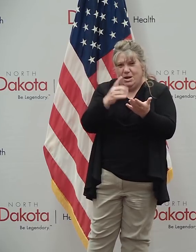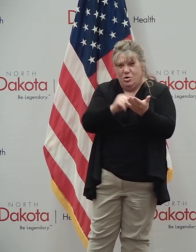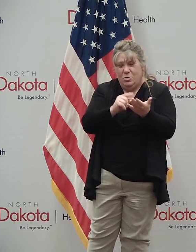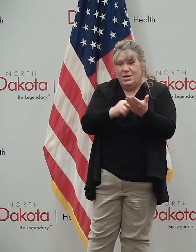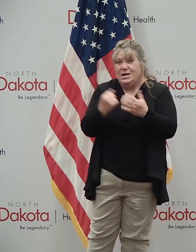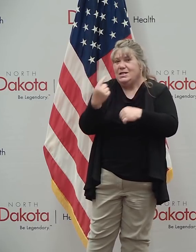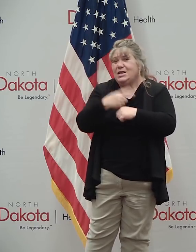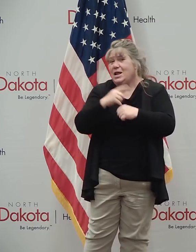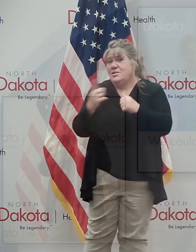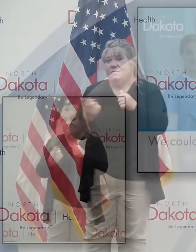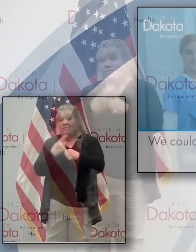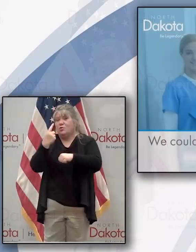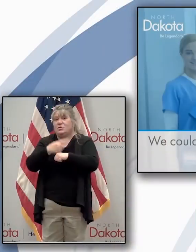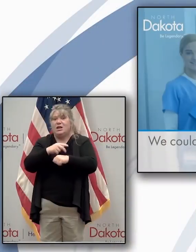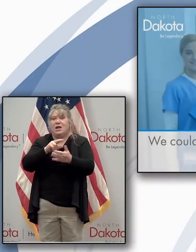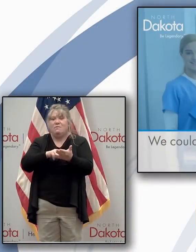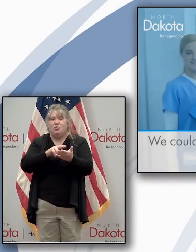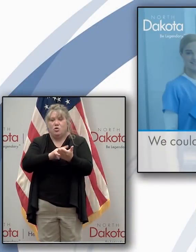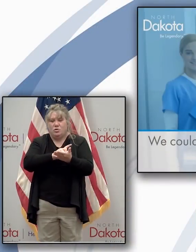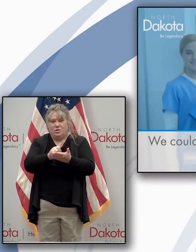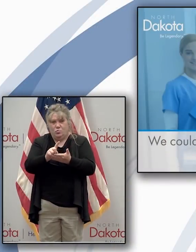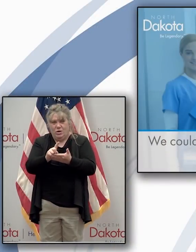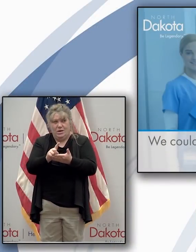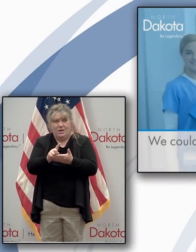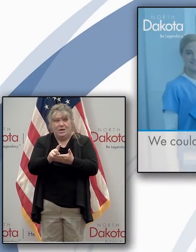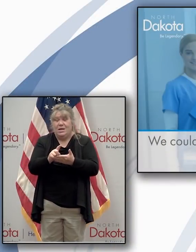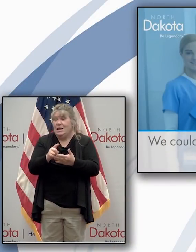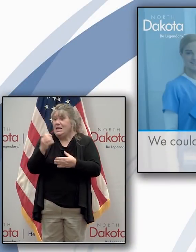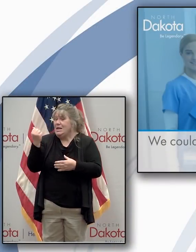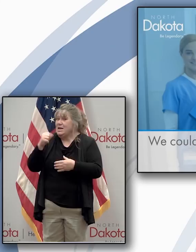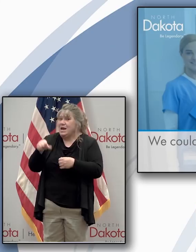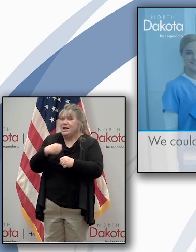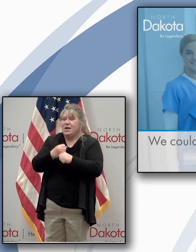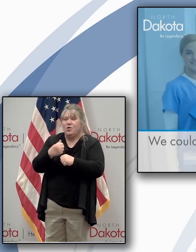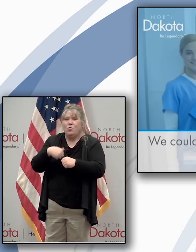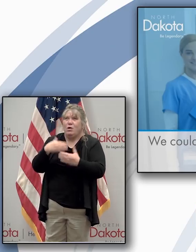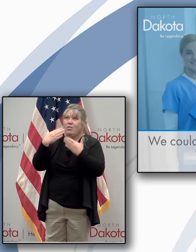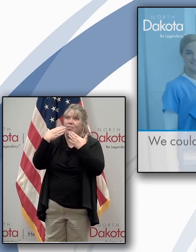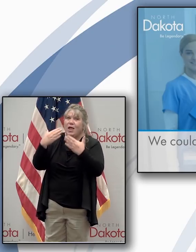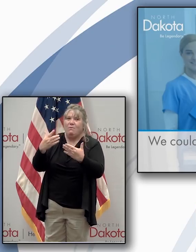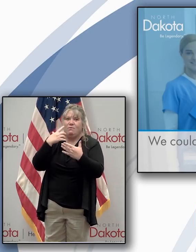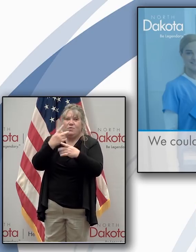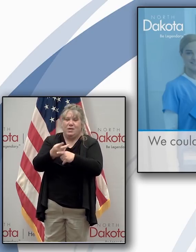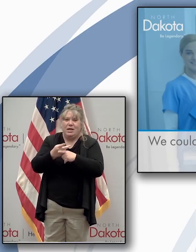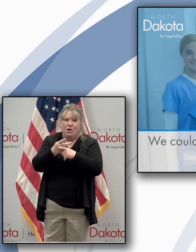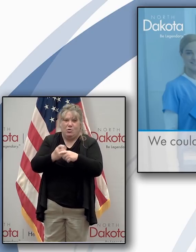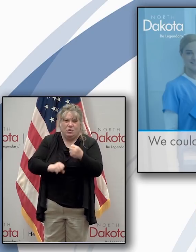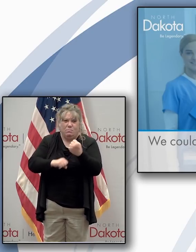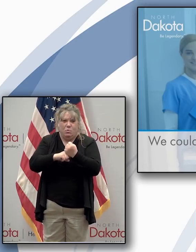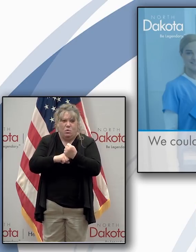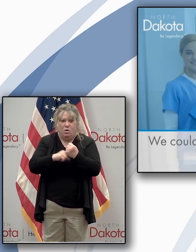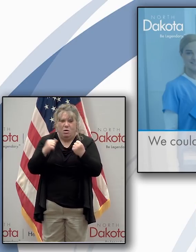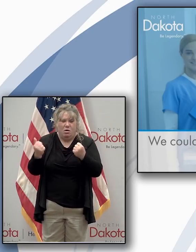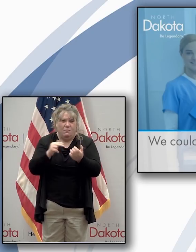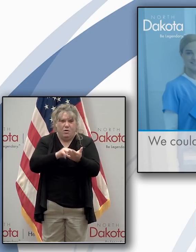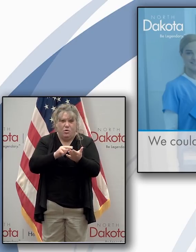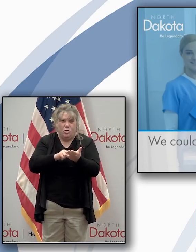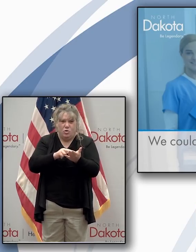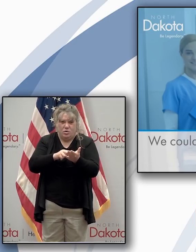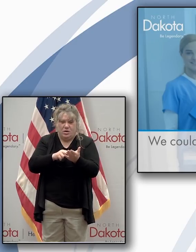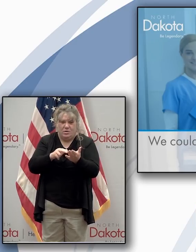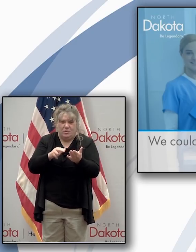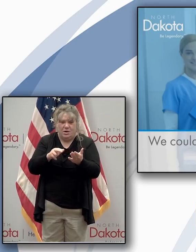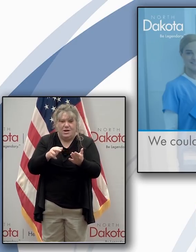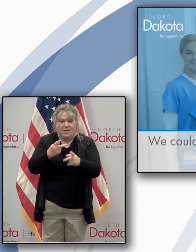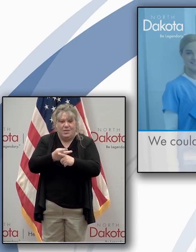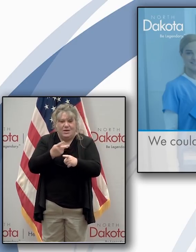is the first day of Nurses Week. In any year, we are incredibly grateful for the care and the support of all the nursing professionals who care